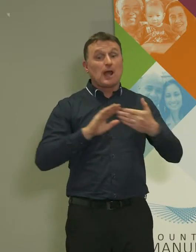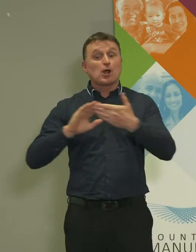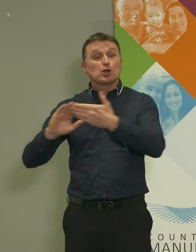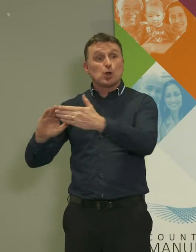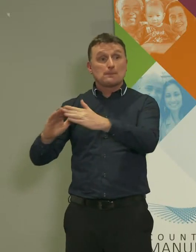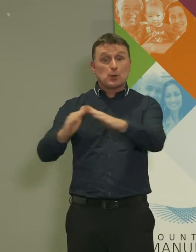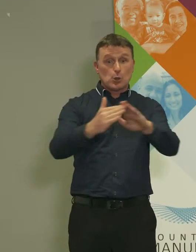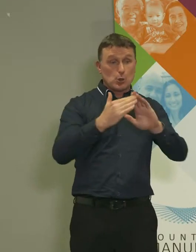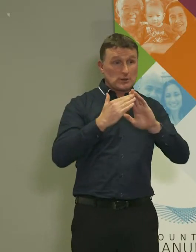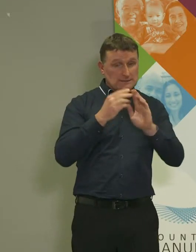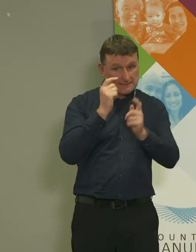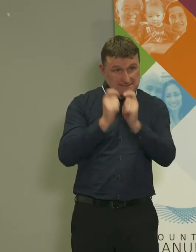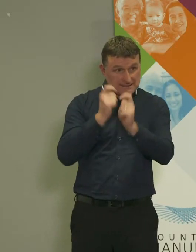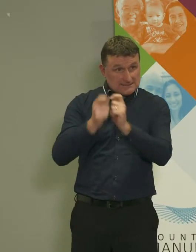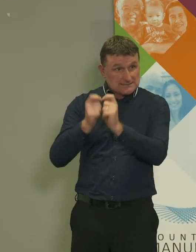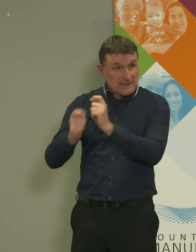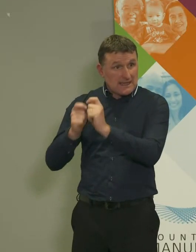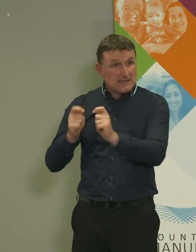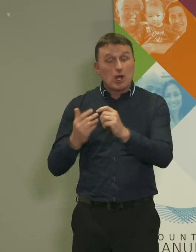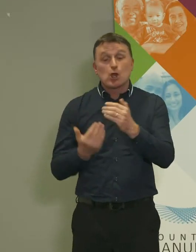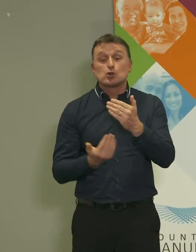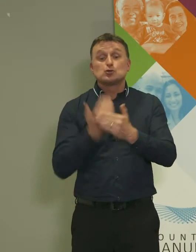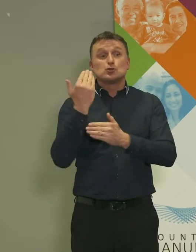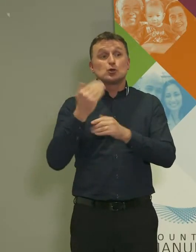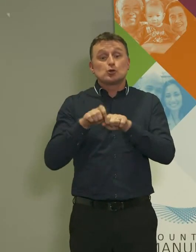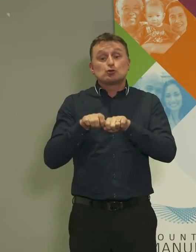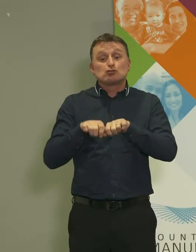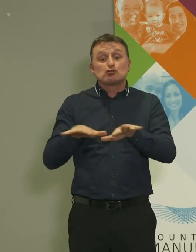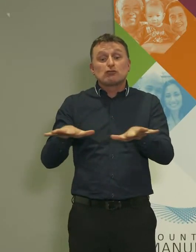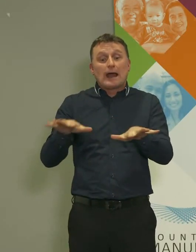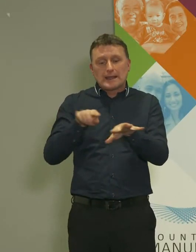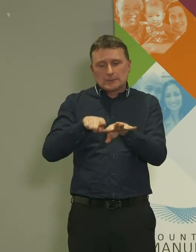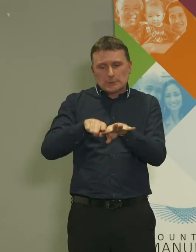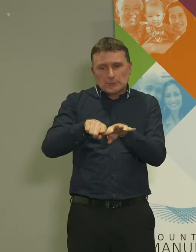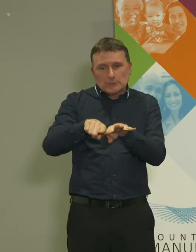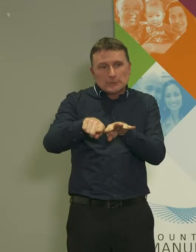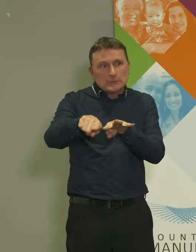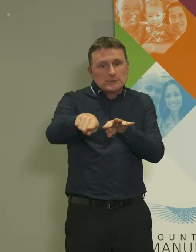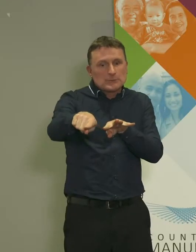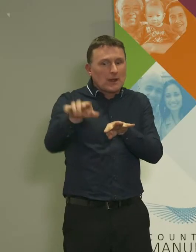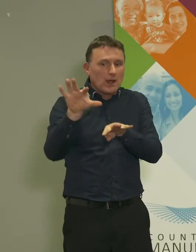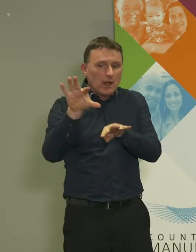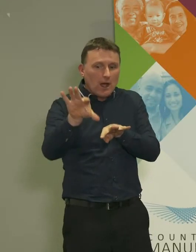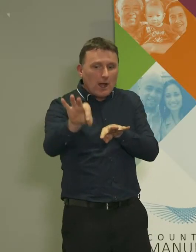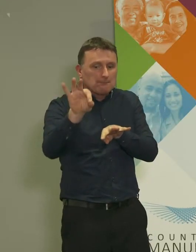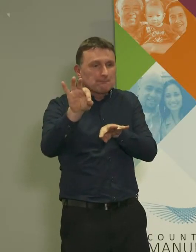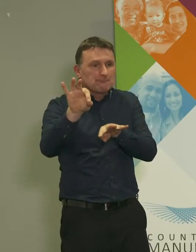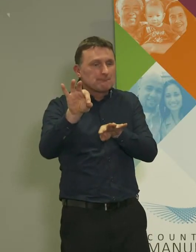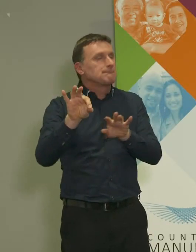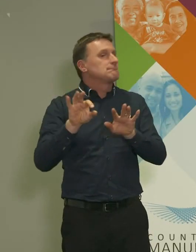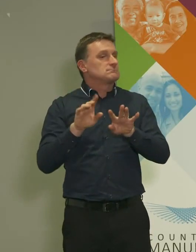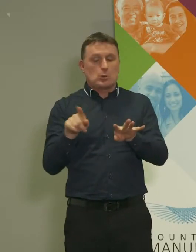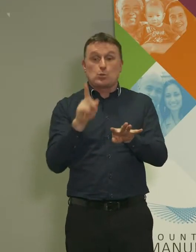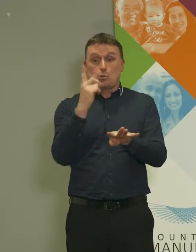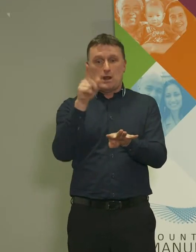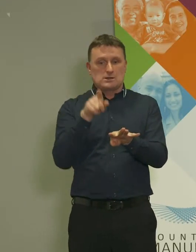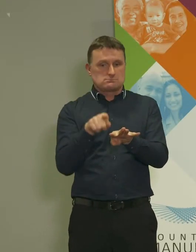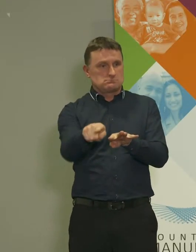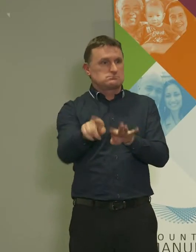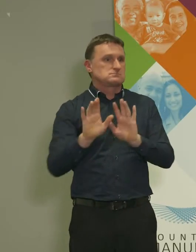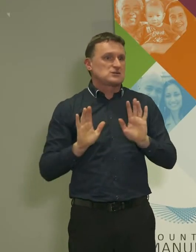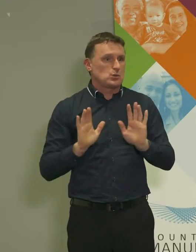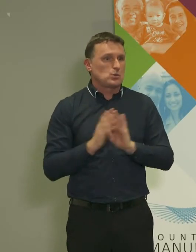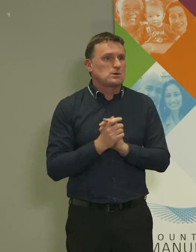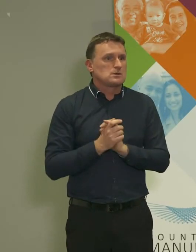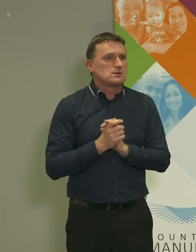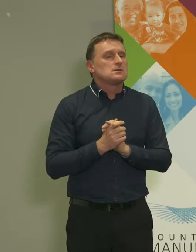new strain that is being identified. So that's one piece of information. The other piece of information is